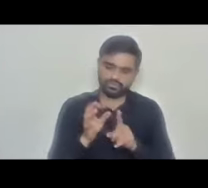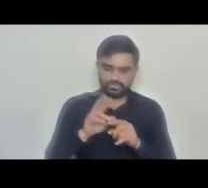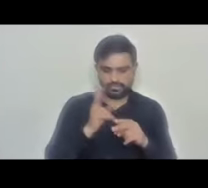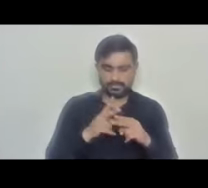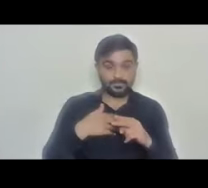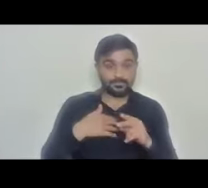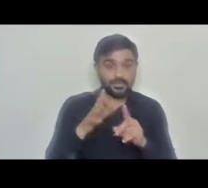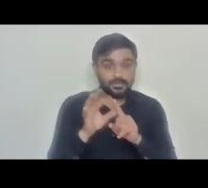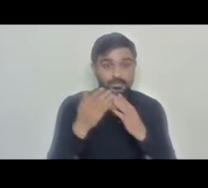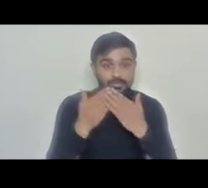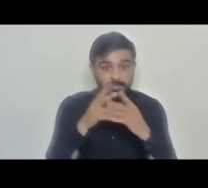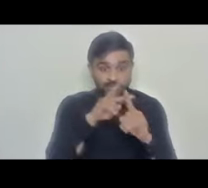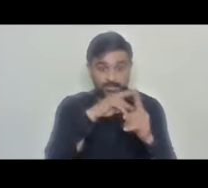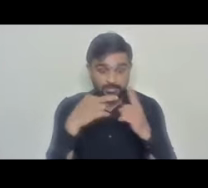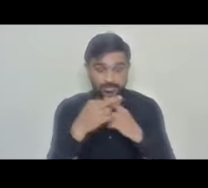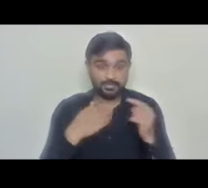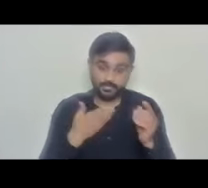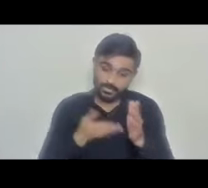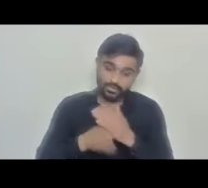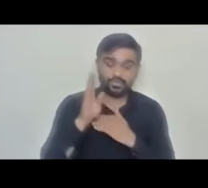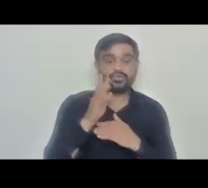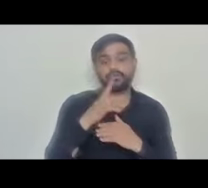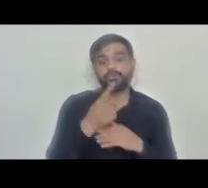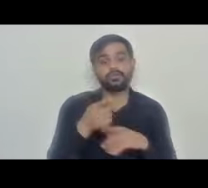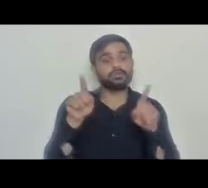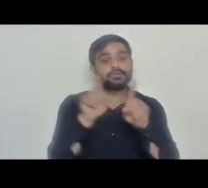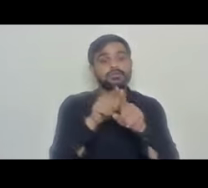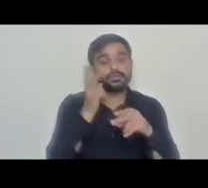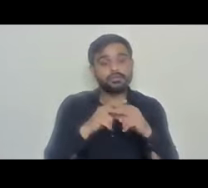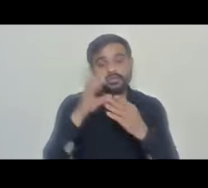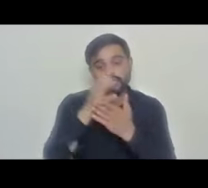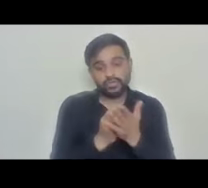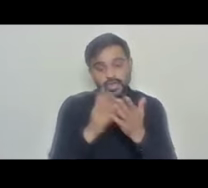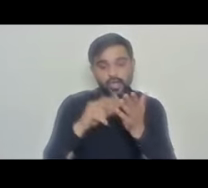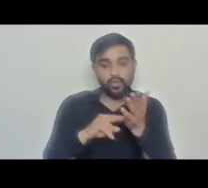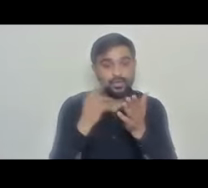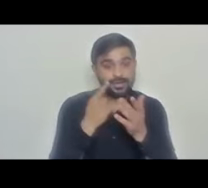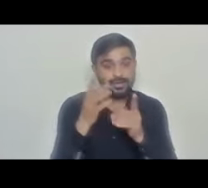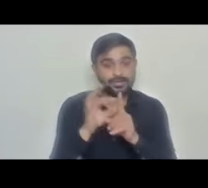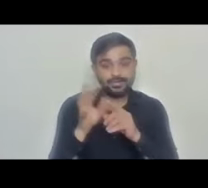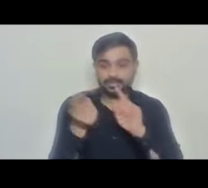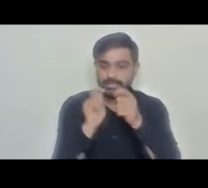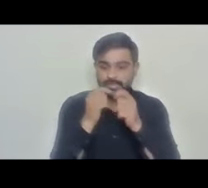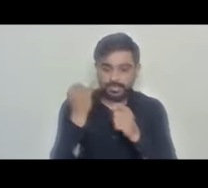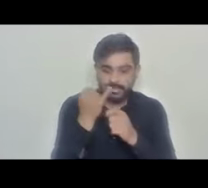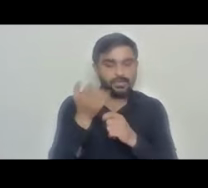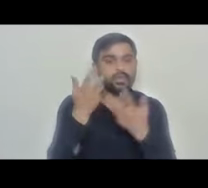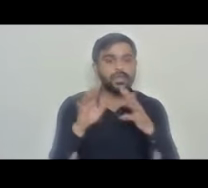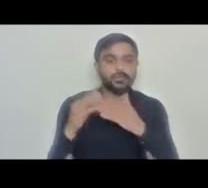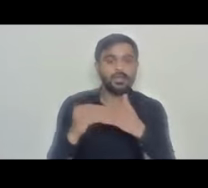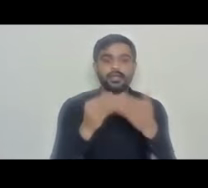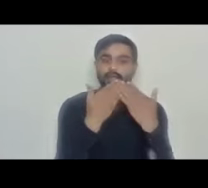I'm doing my literature review, I would like to go into a discourse around how nationhood has been defined through the